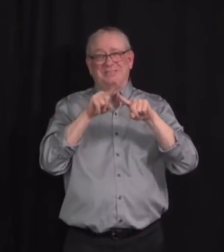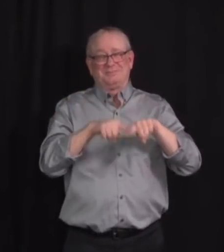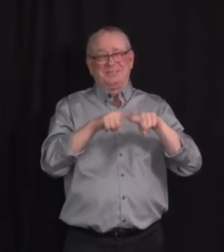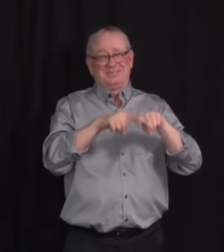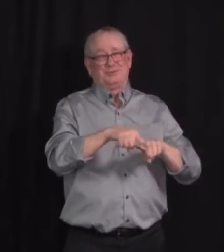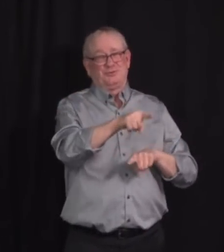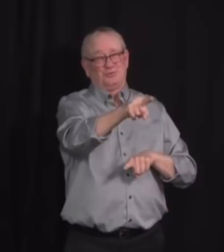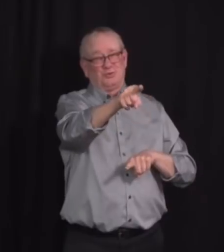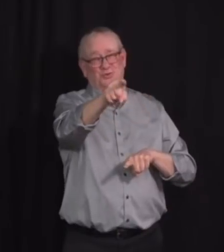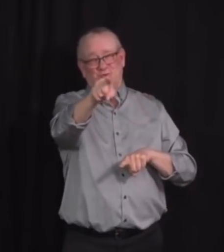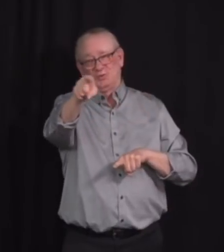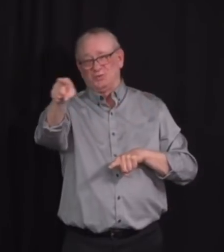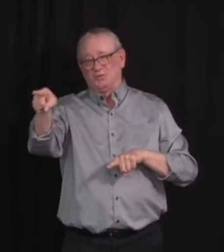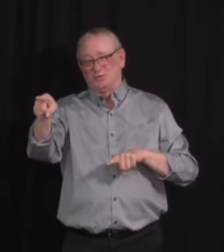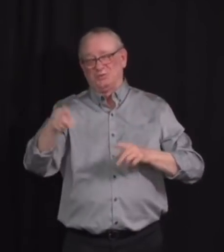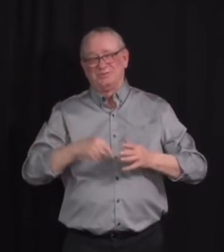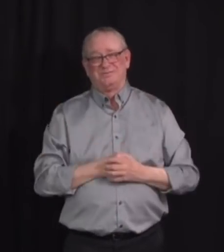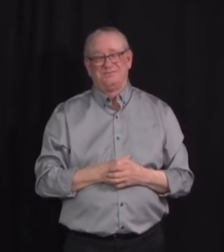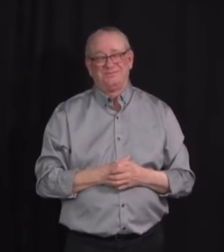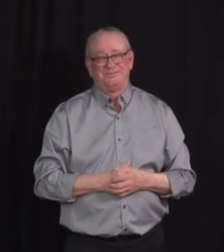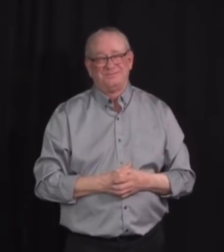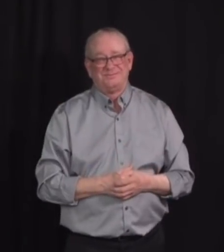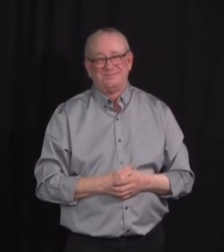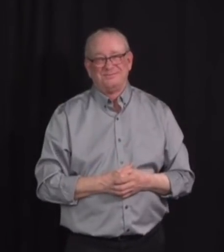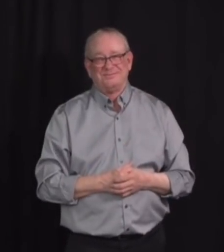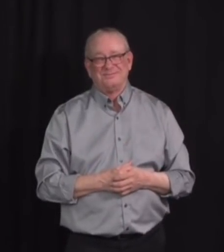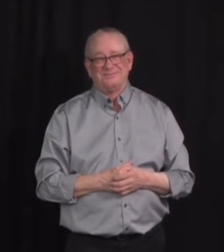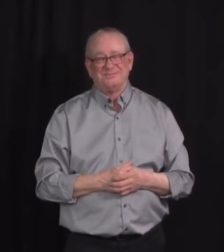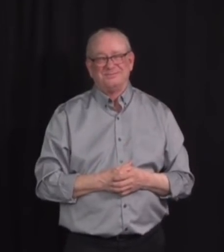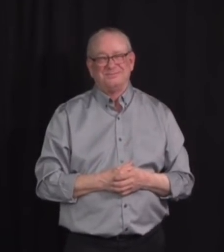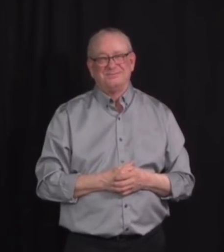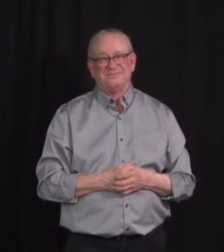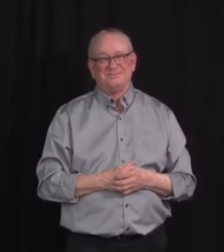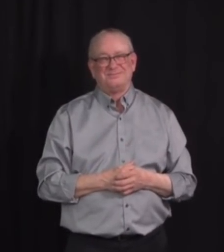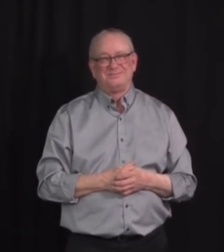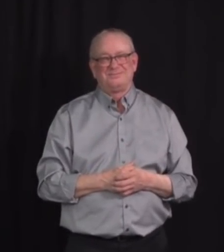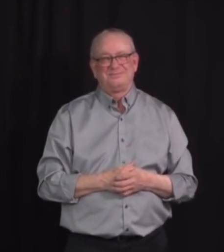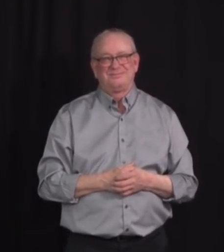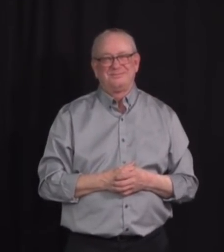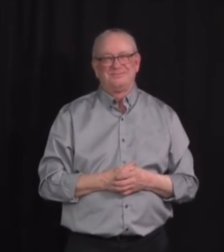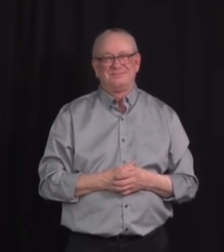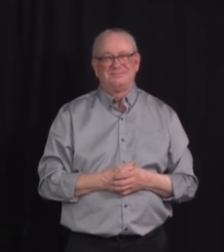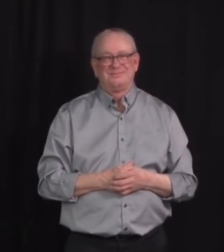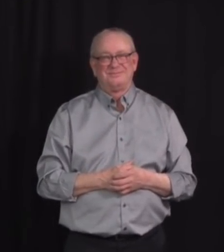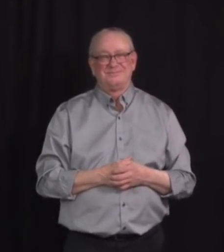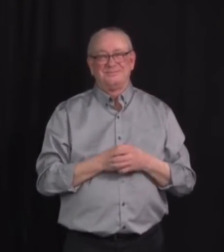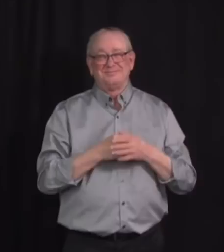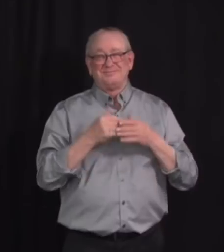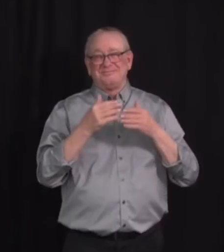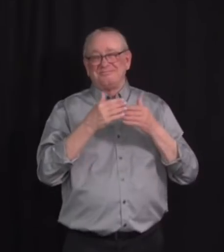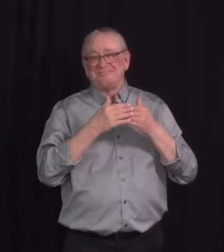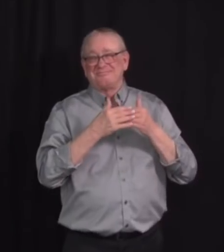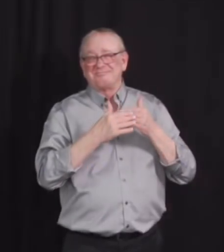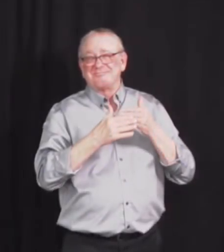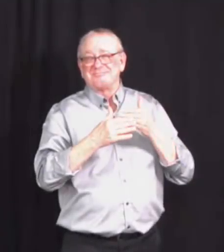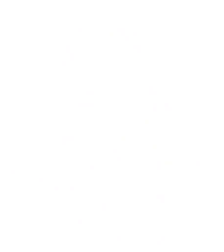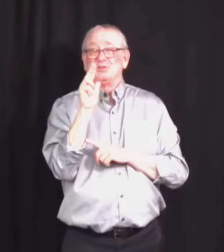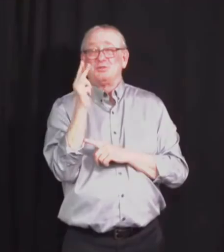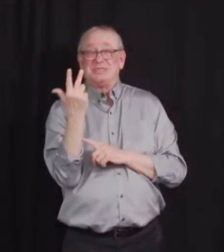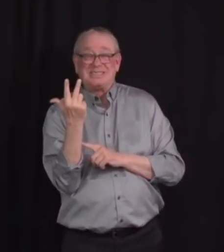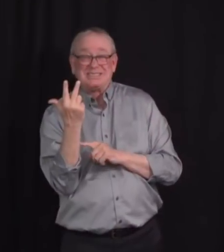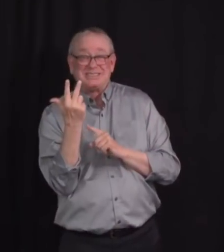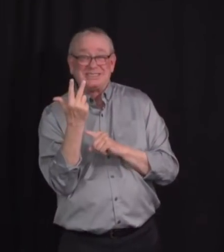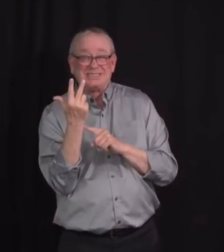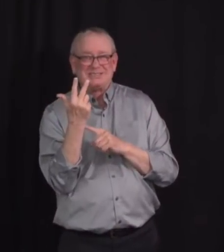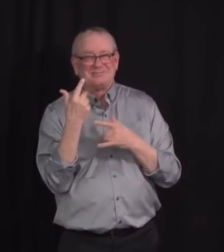coming weeks, again, what the current interactions Albertans are having with each other, what impact that has on transmission.